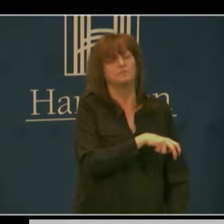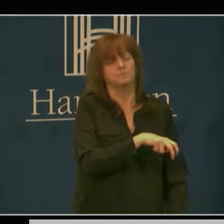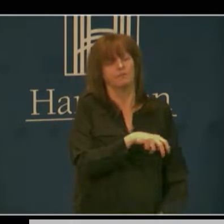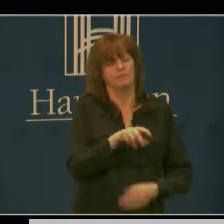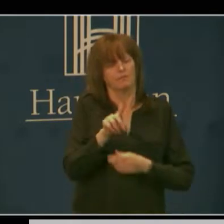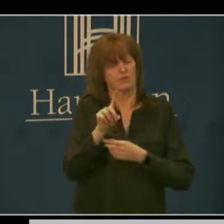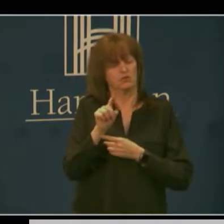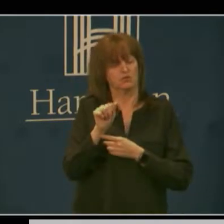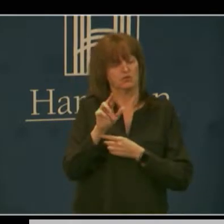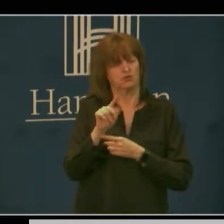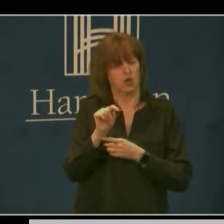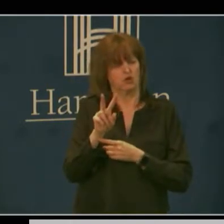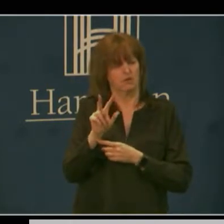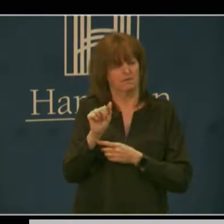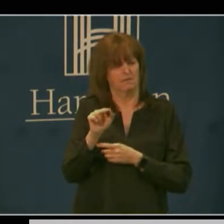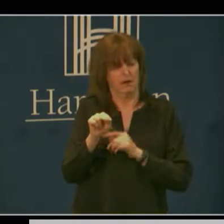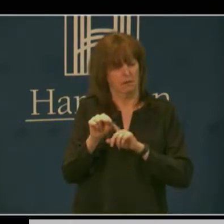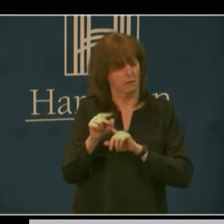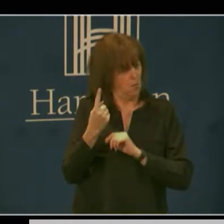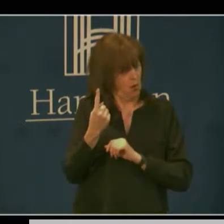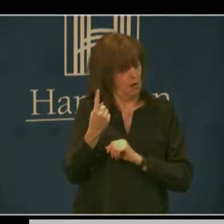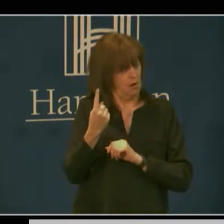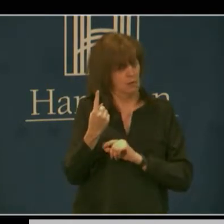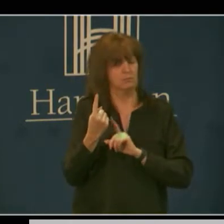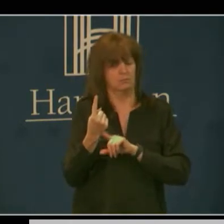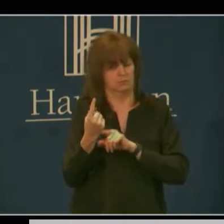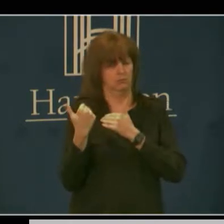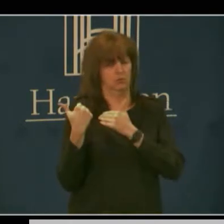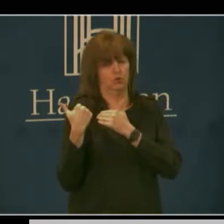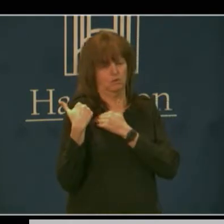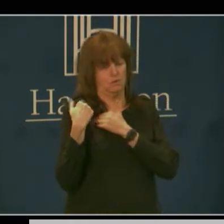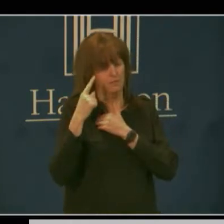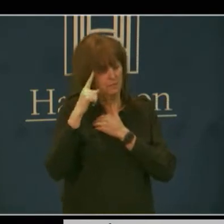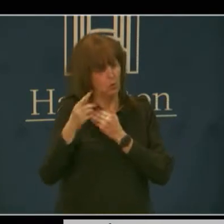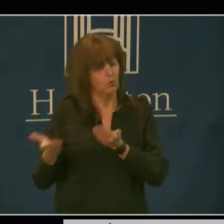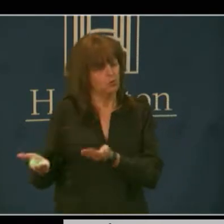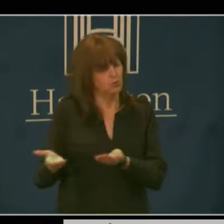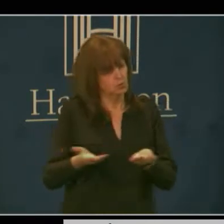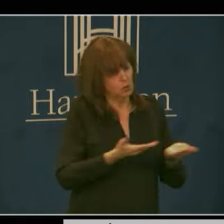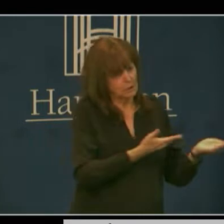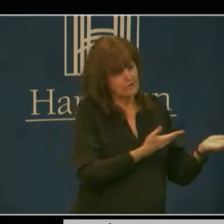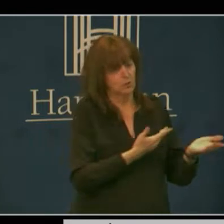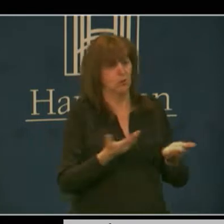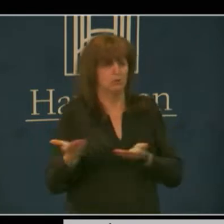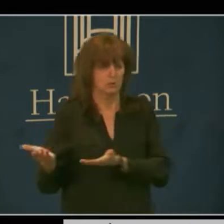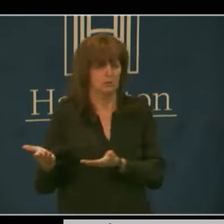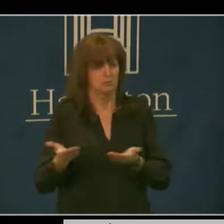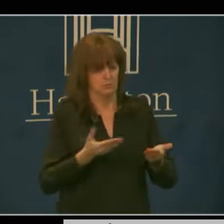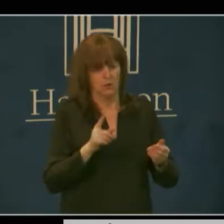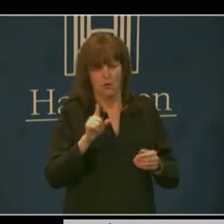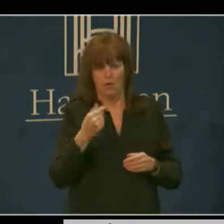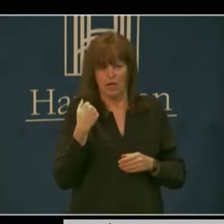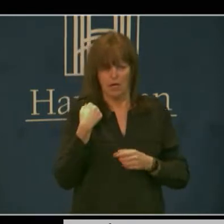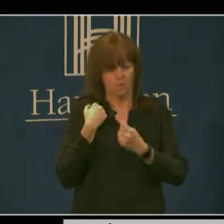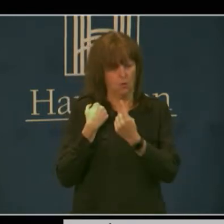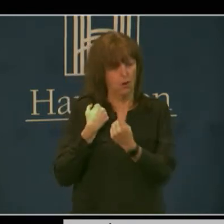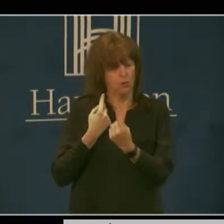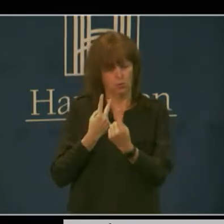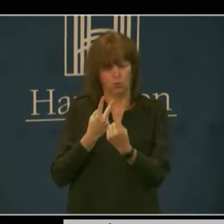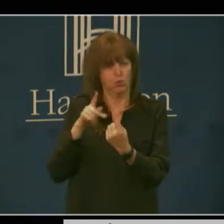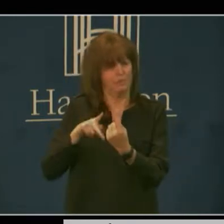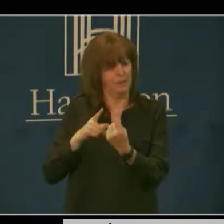or families who need to go to the isolation shelter. This vehicle will be driven by individuals who have a particular training and